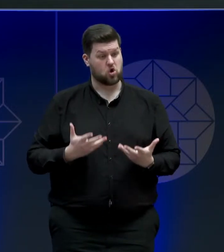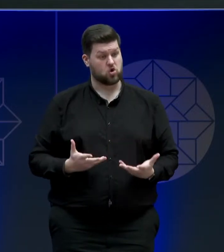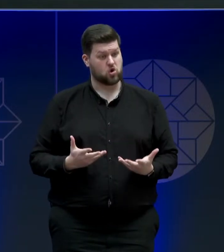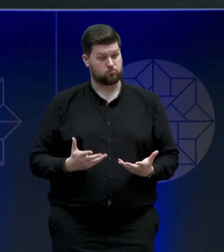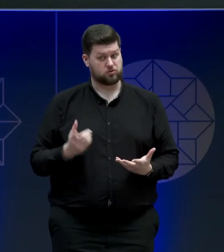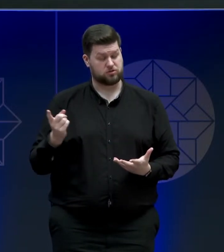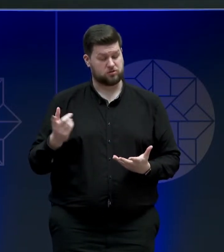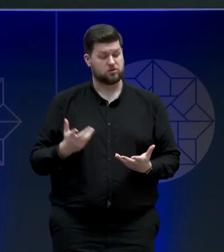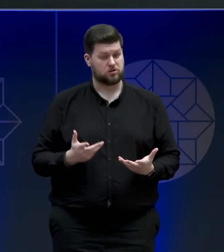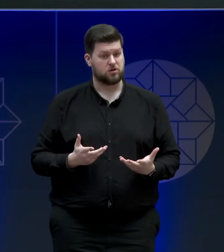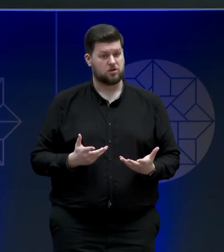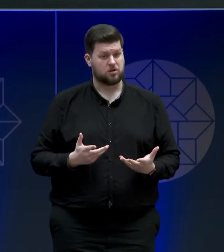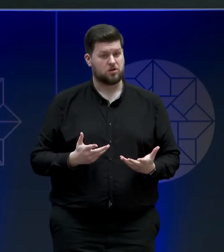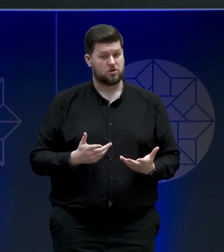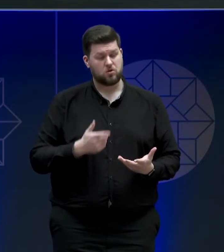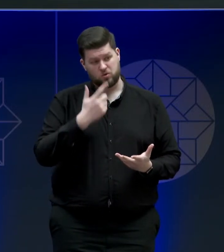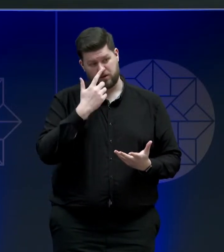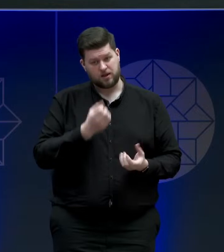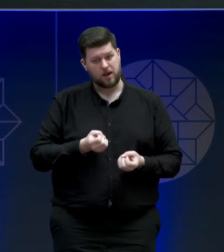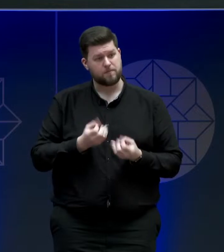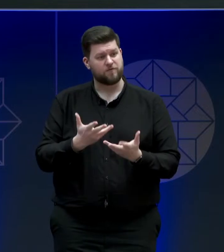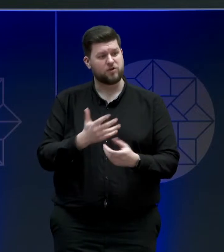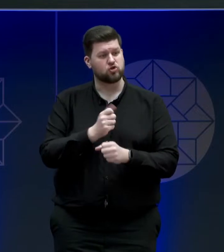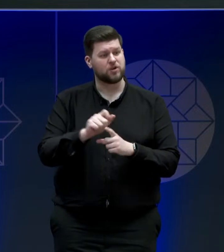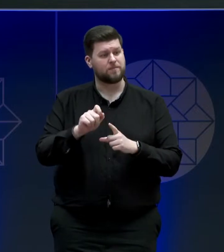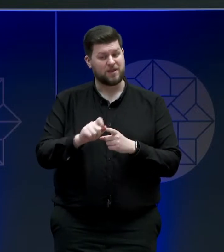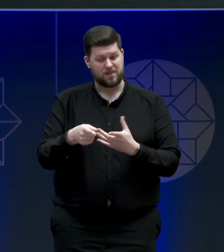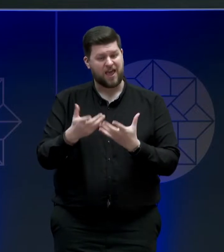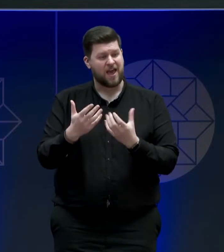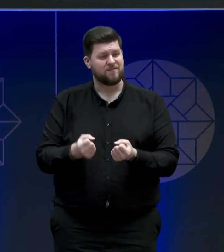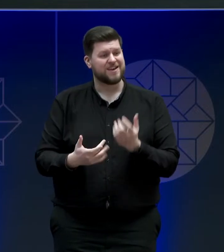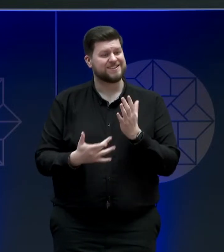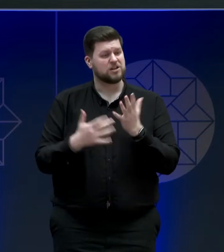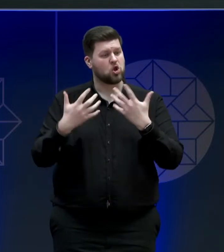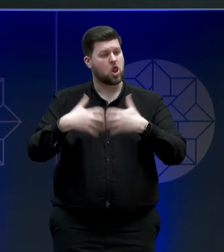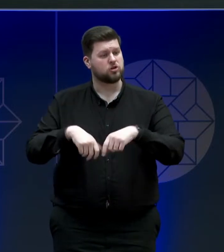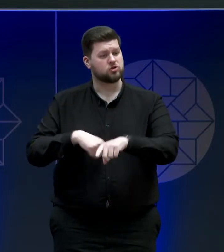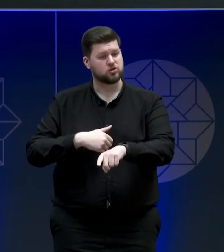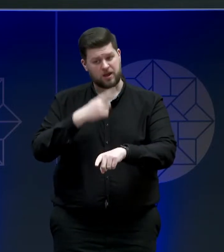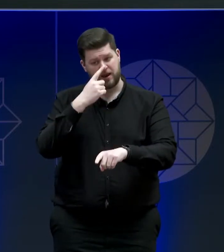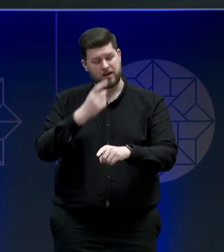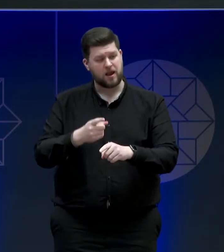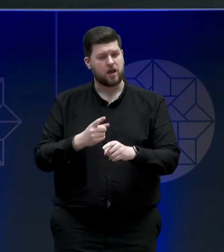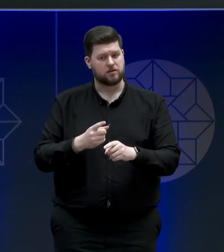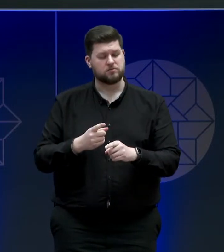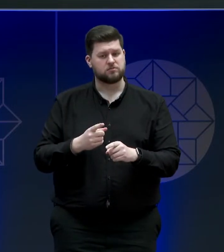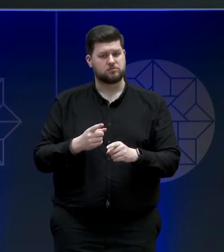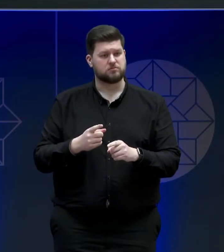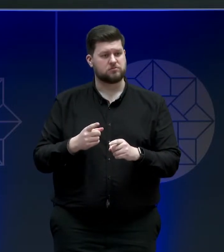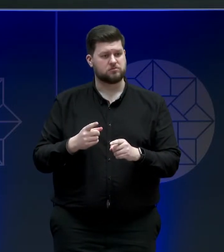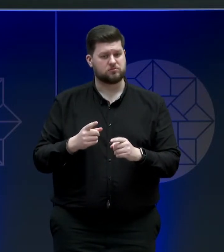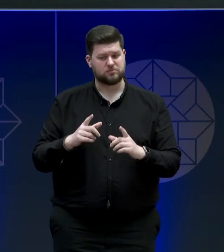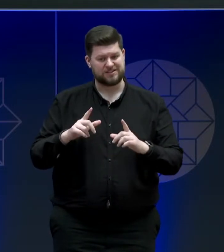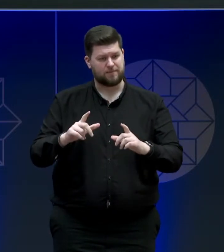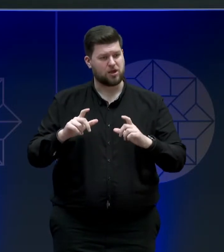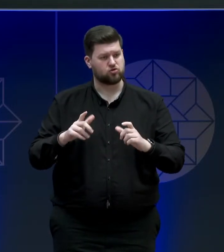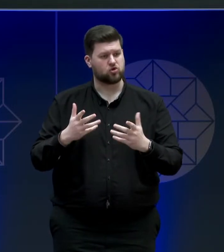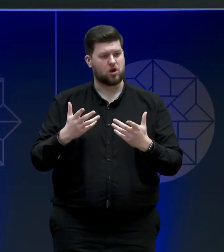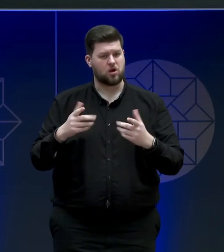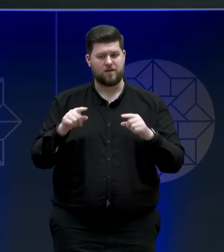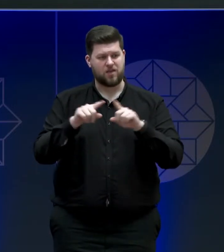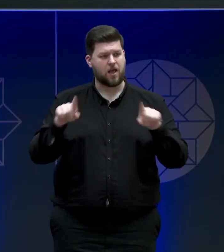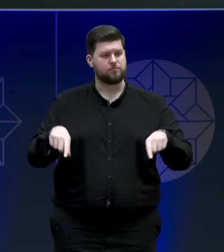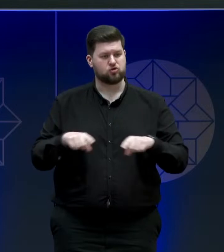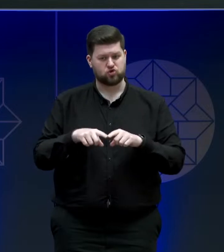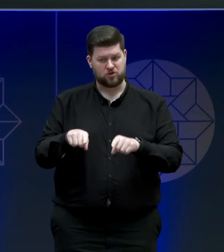today equipping general practices with the technology to enable images to be taken at GP